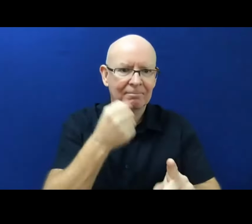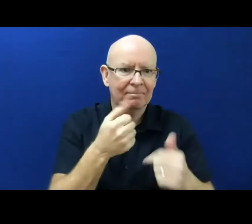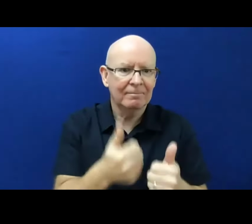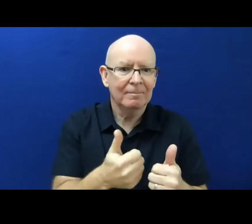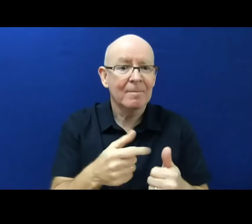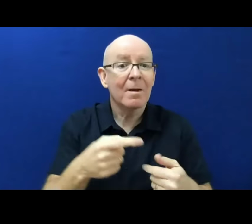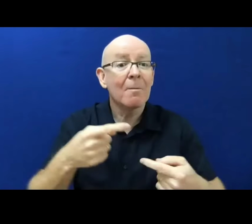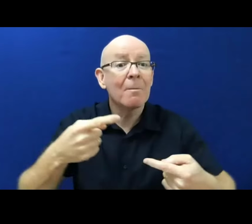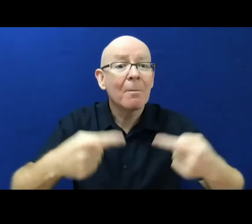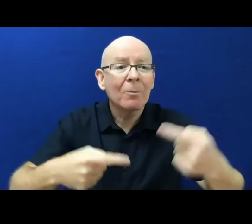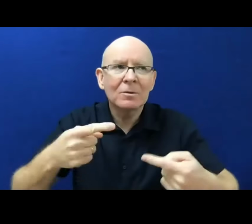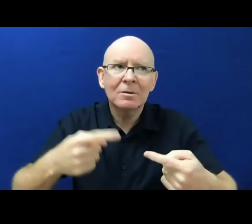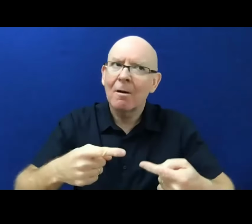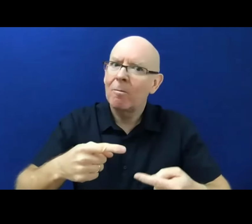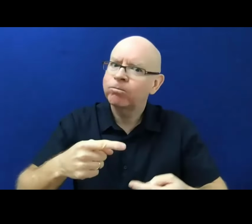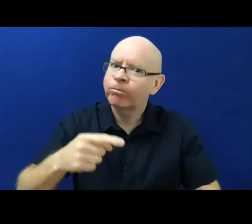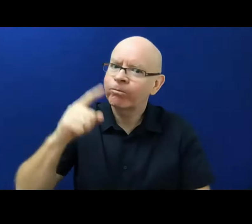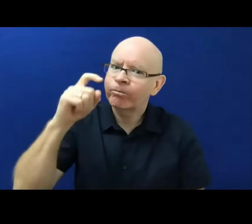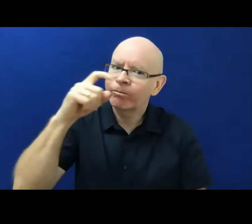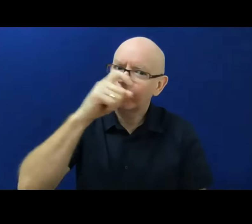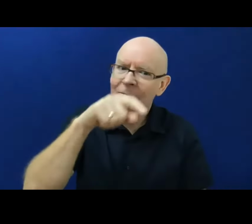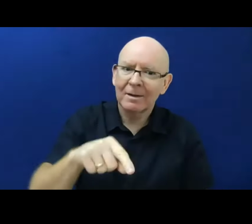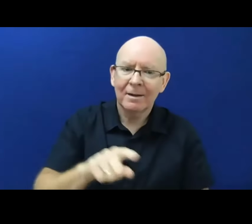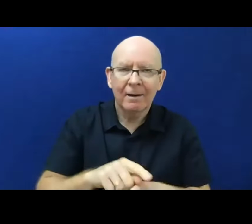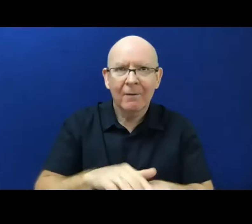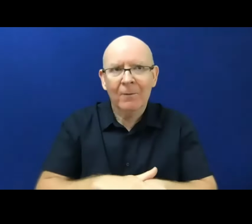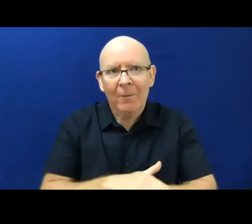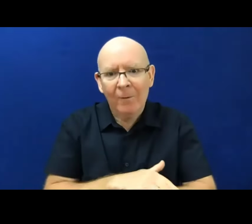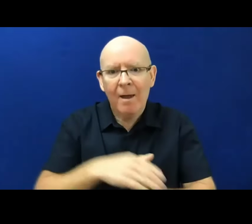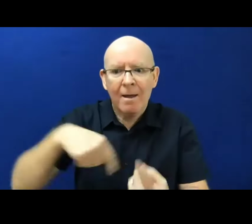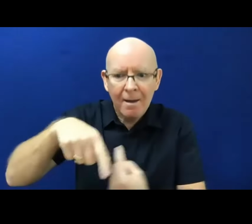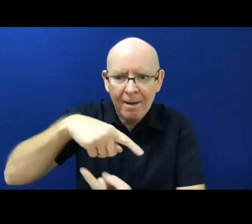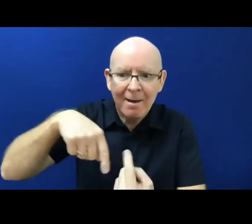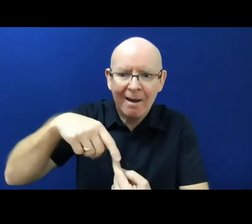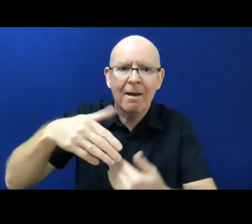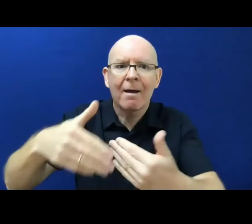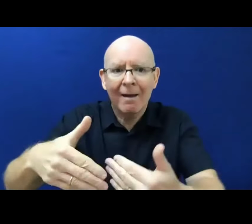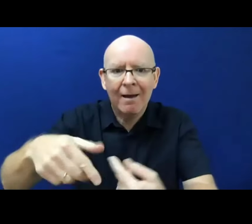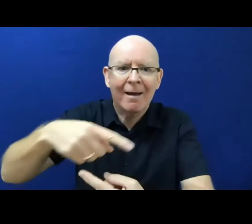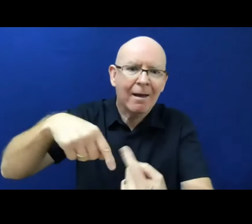fear. Researchers need to take these fears into account and respond to them.